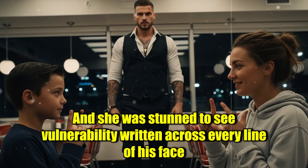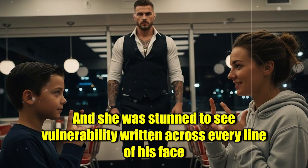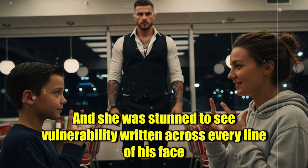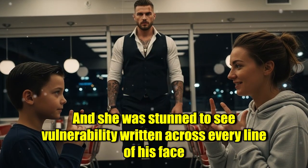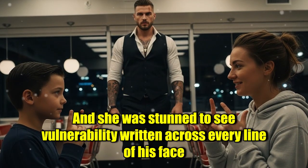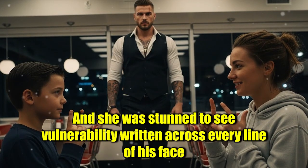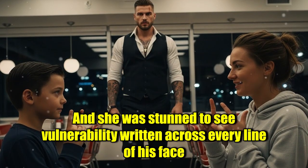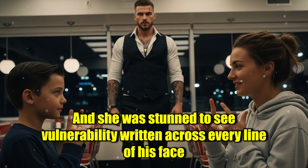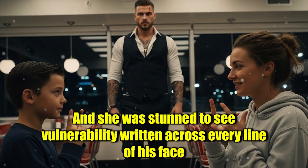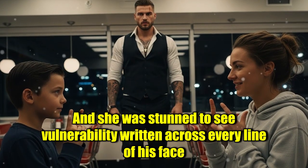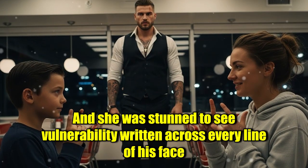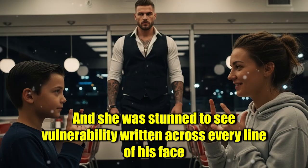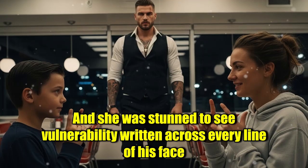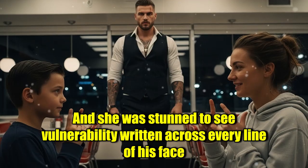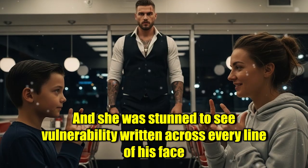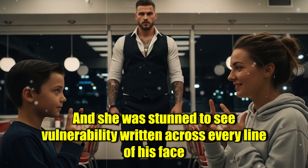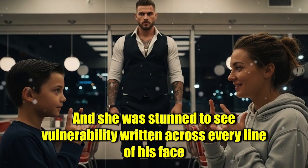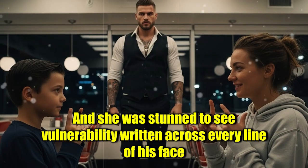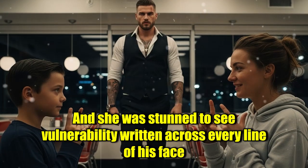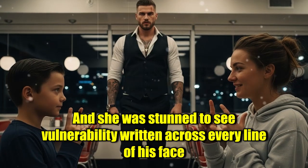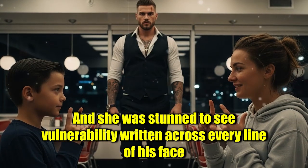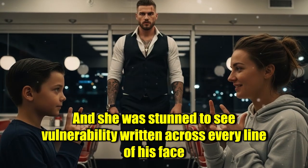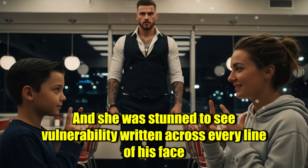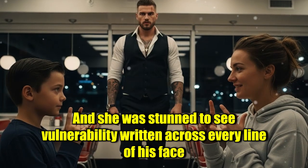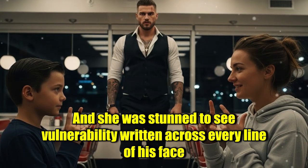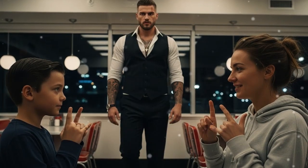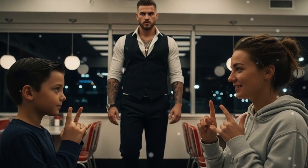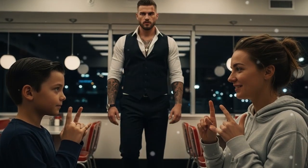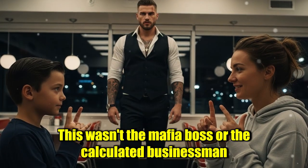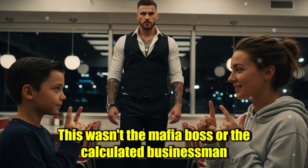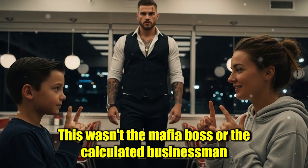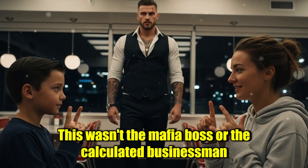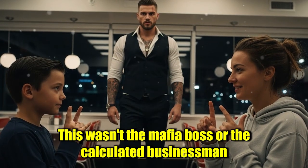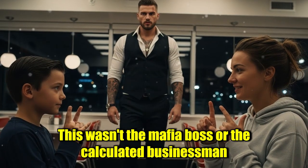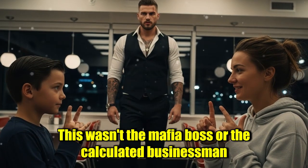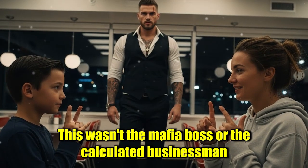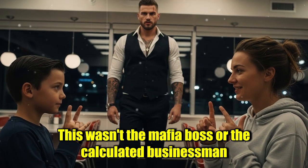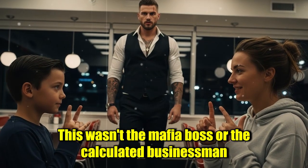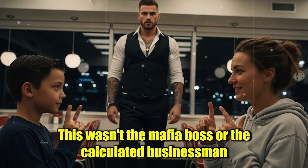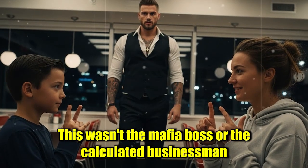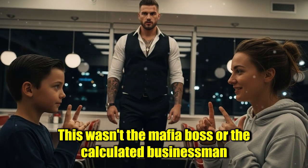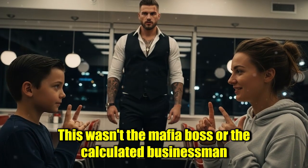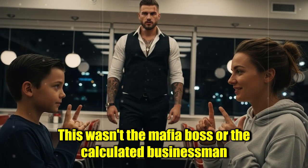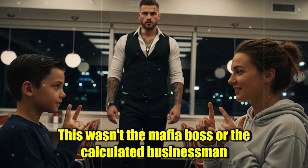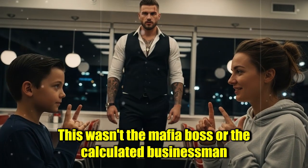she was stunned to see vulnerability written across every line of his face. This wasn't the Mafia boss or the calculated